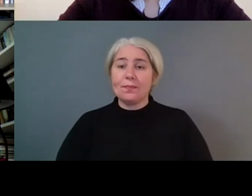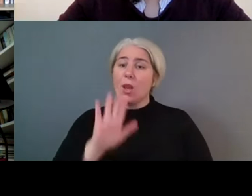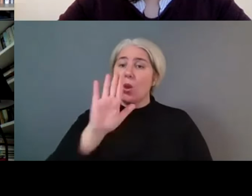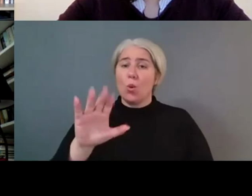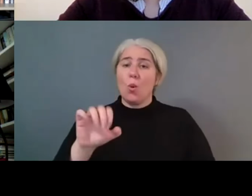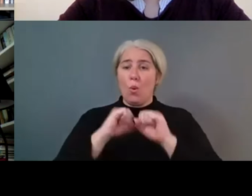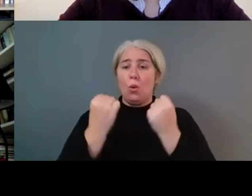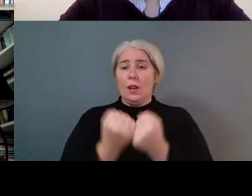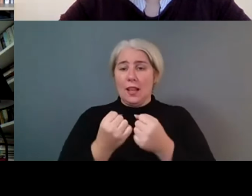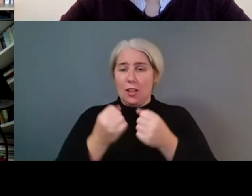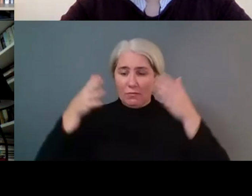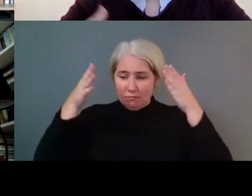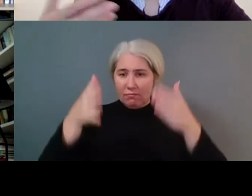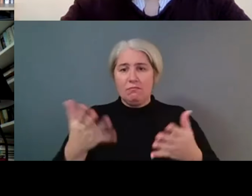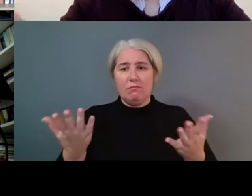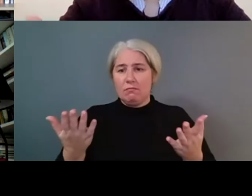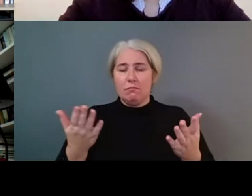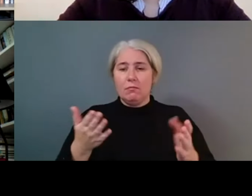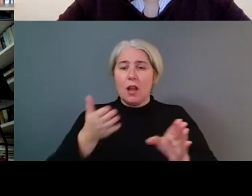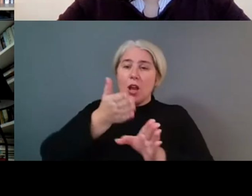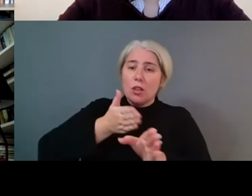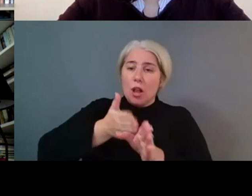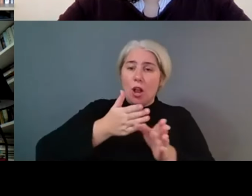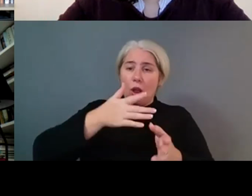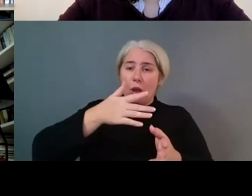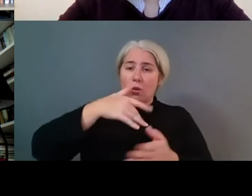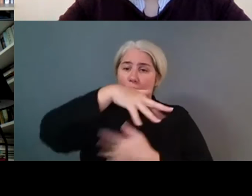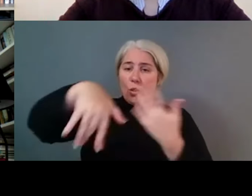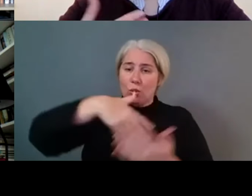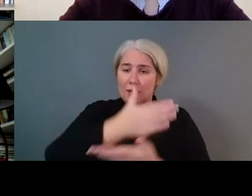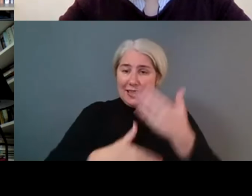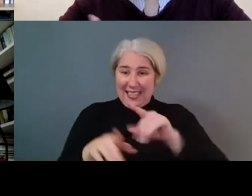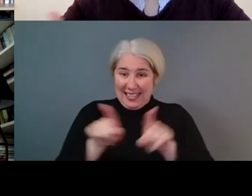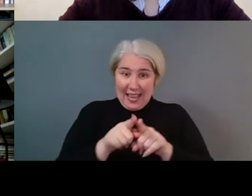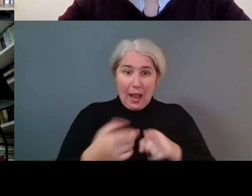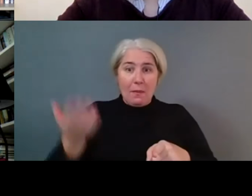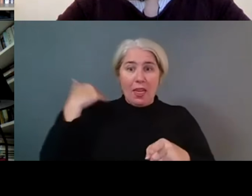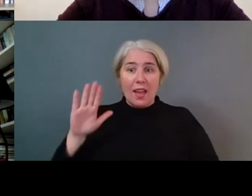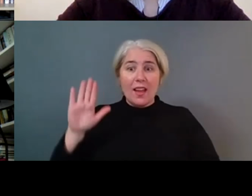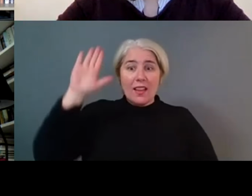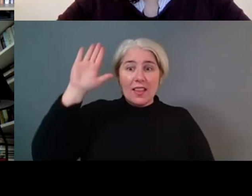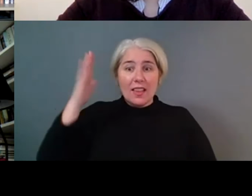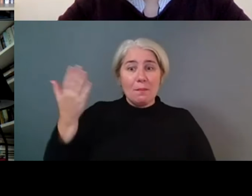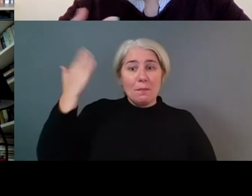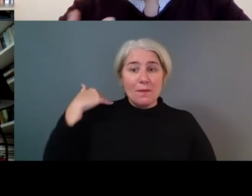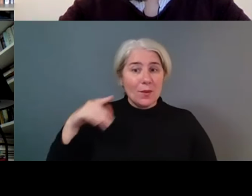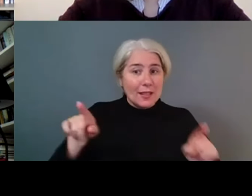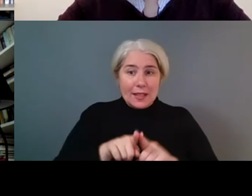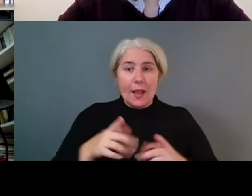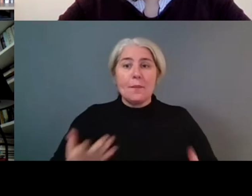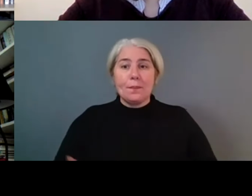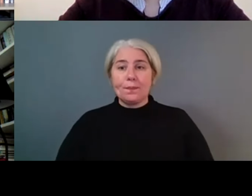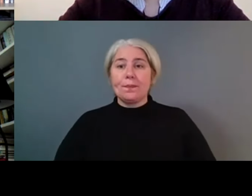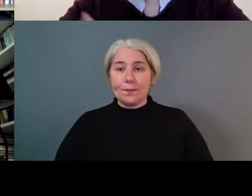with psychosocial disabilities, like we heard before, you have issues of